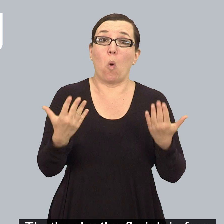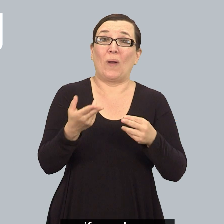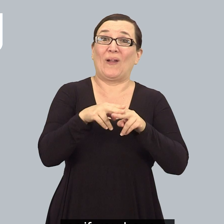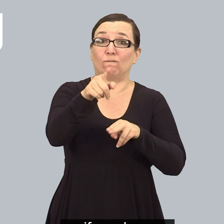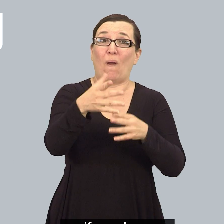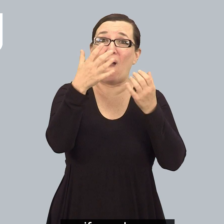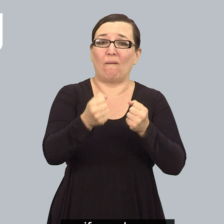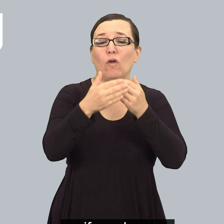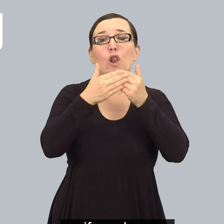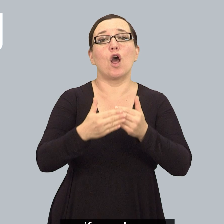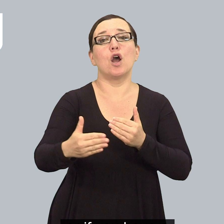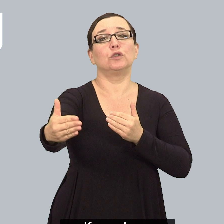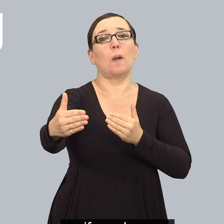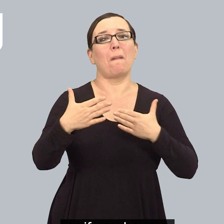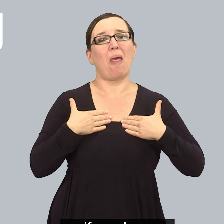or if you have a long-term health condition.